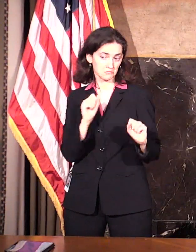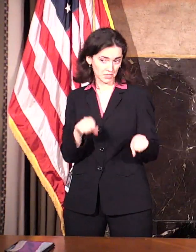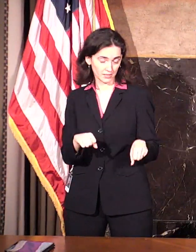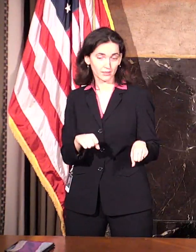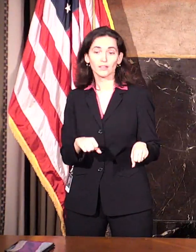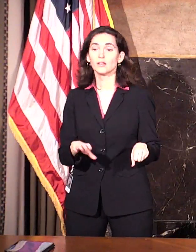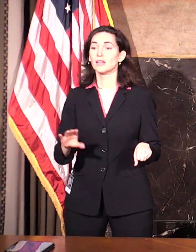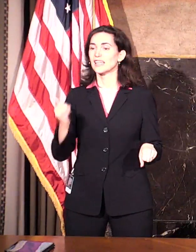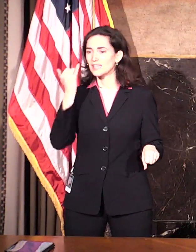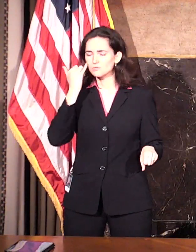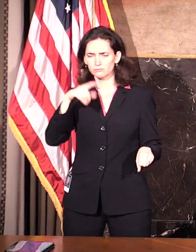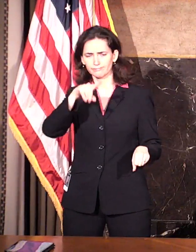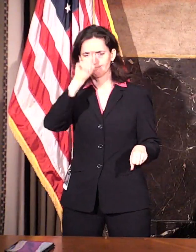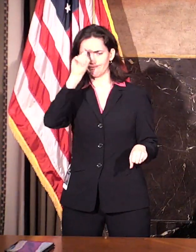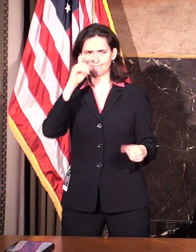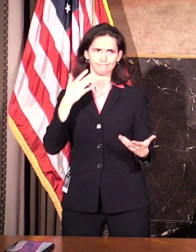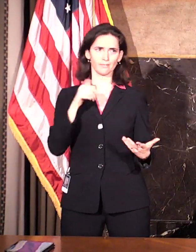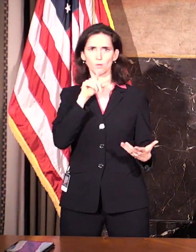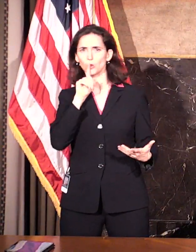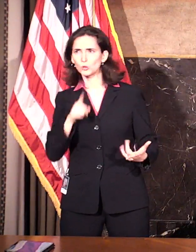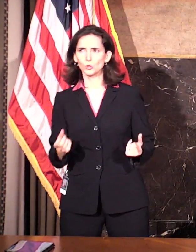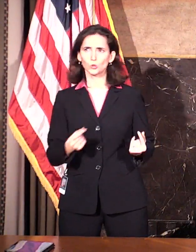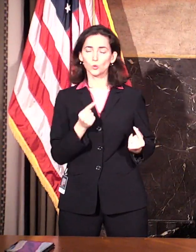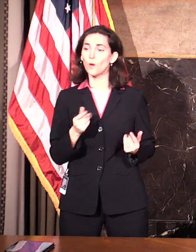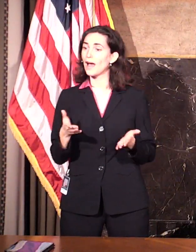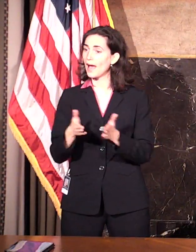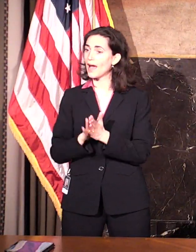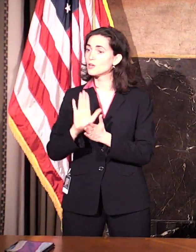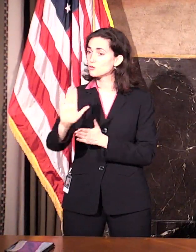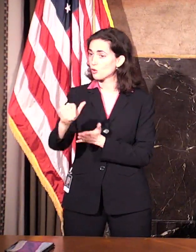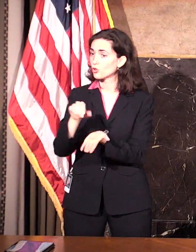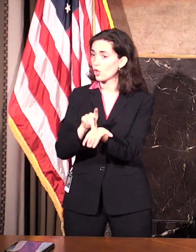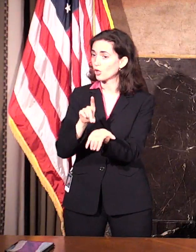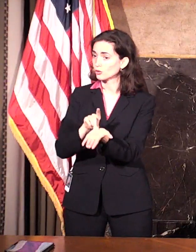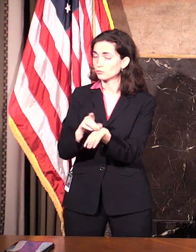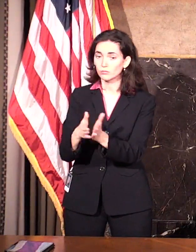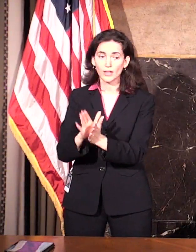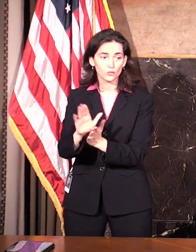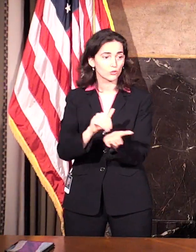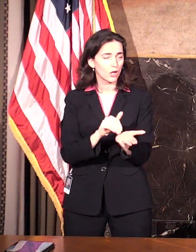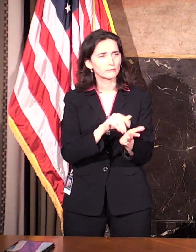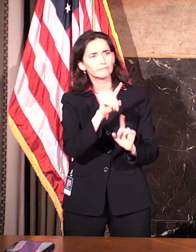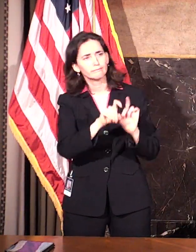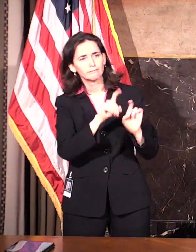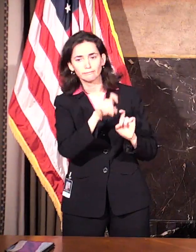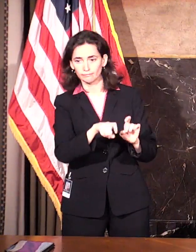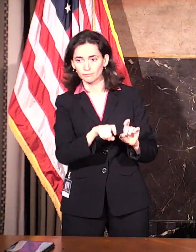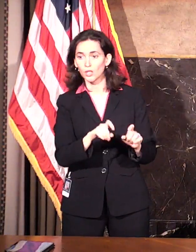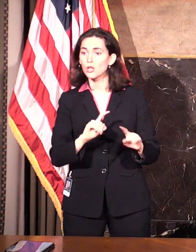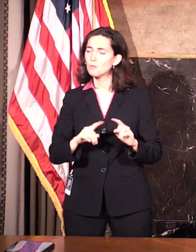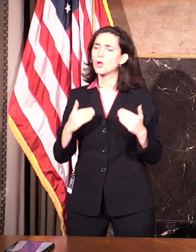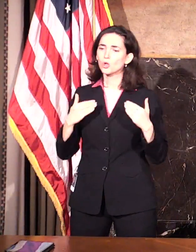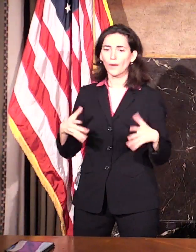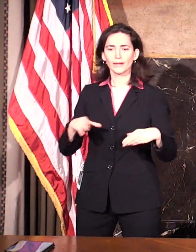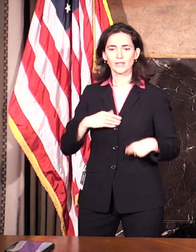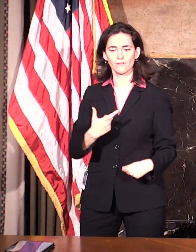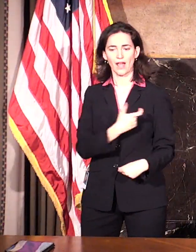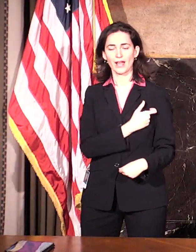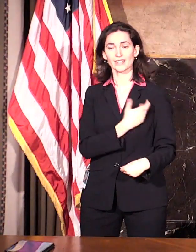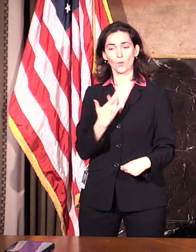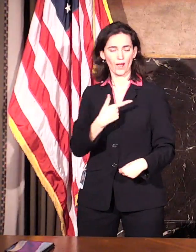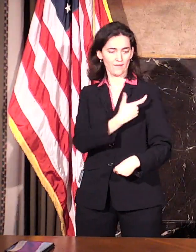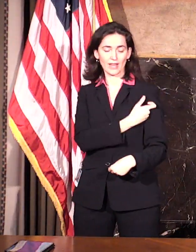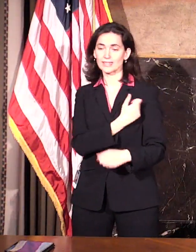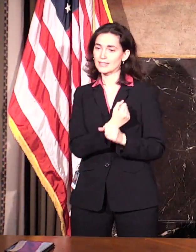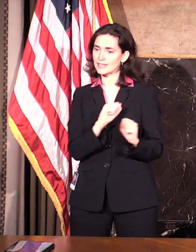please speak to your doctor about that. But do get vaccinated because it is safe